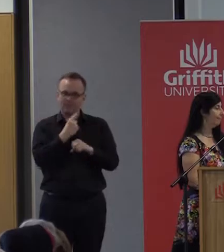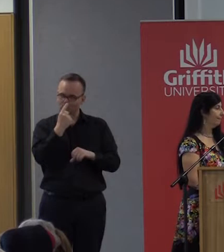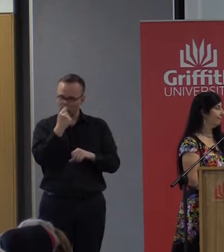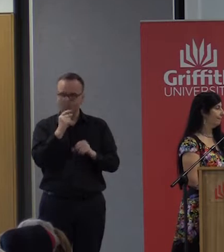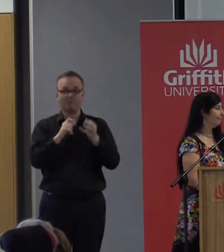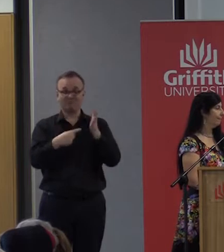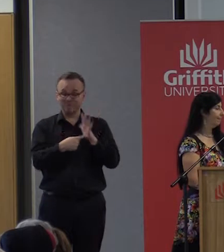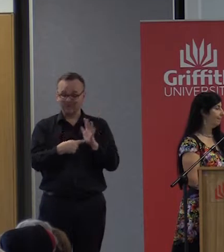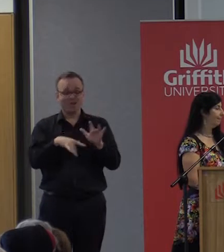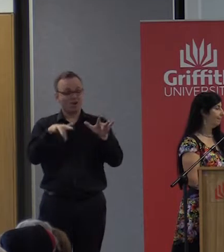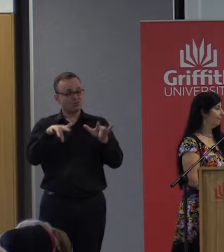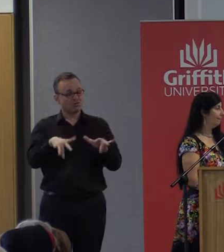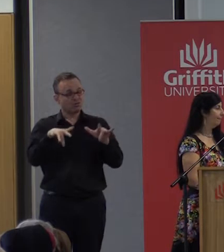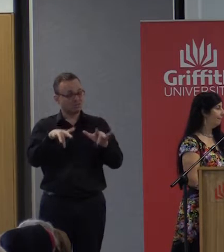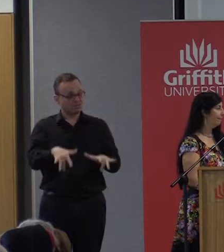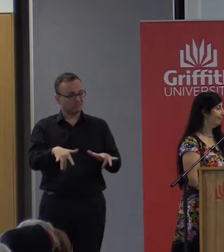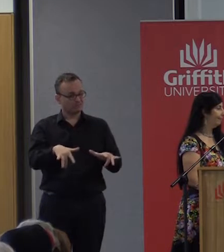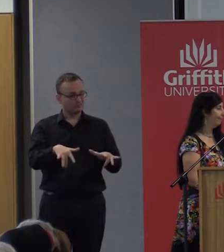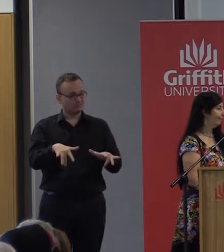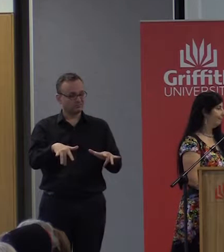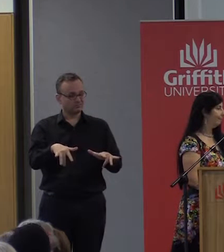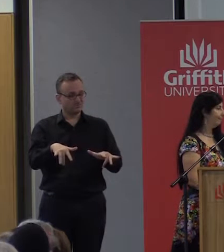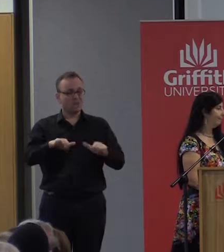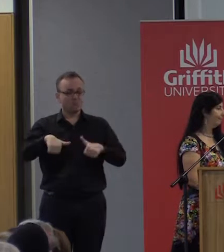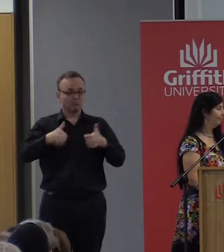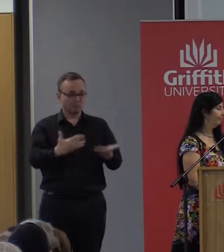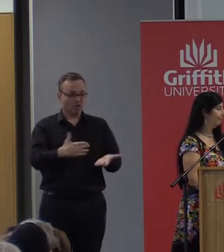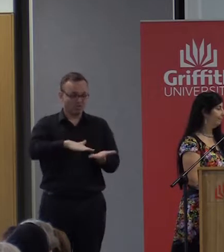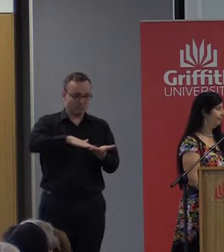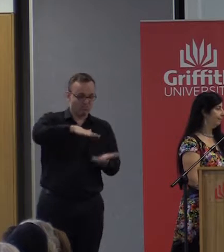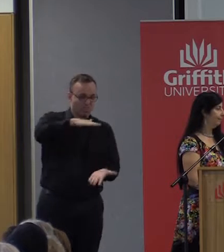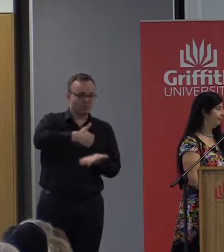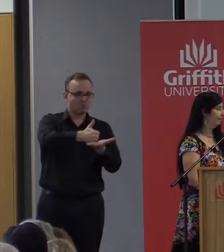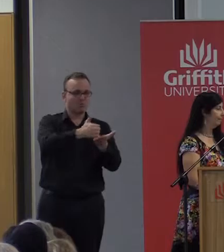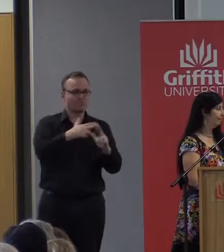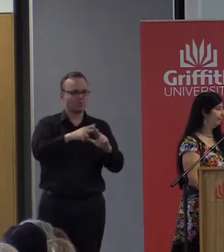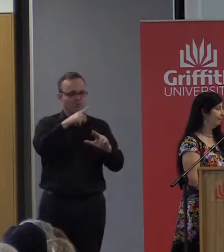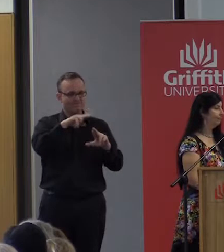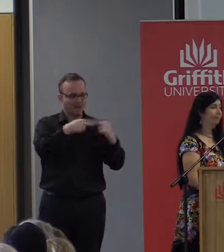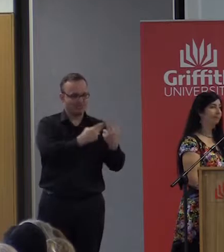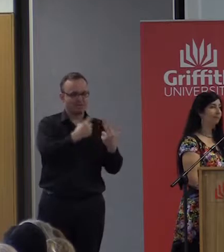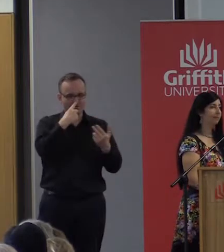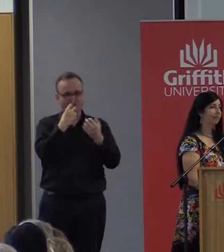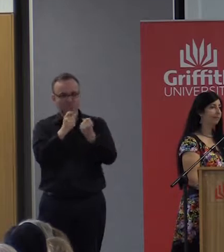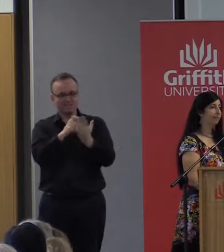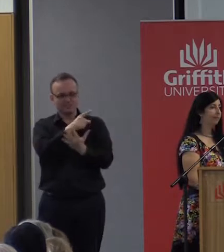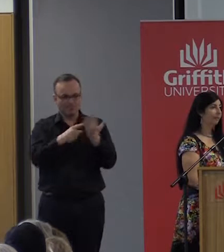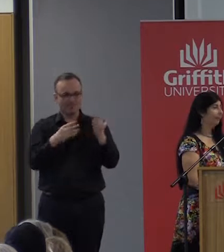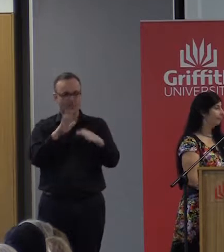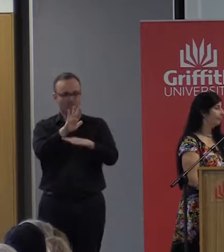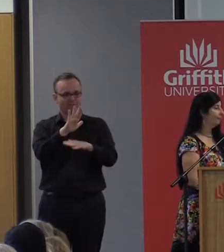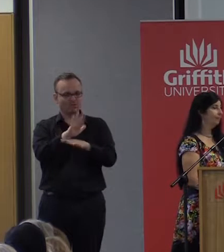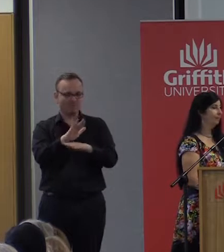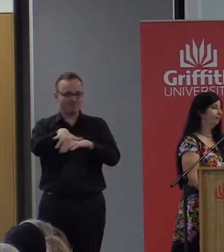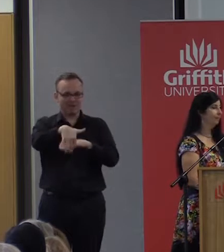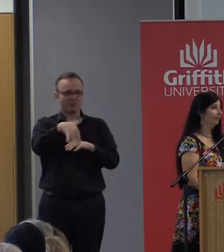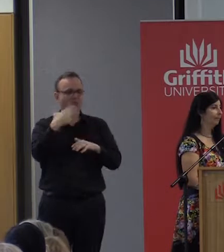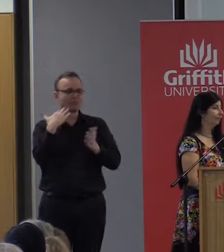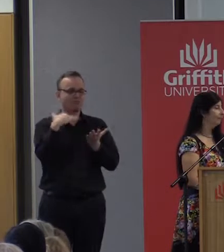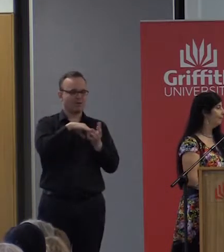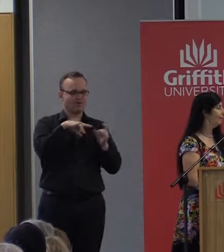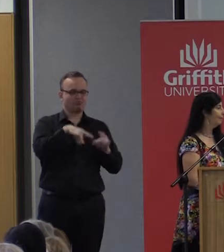done, I think, is increase the support and available to families and people with disabilities from refugee background when they arrive.